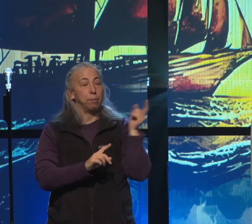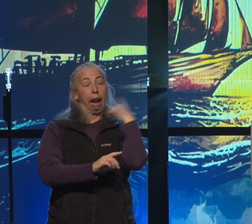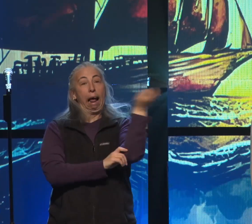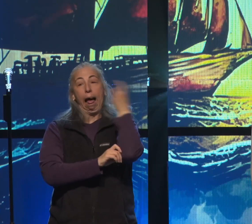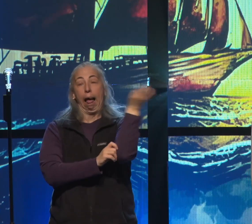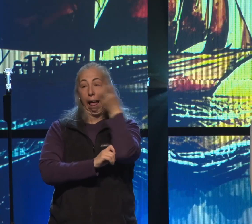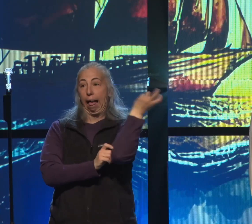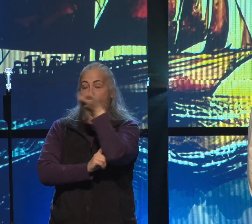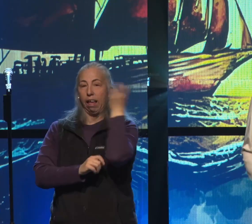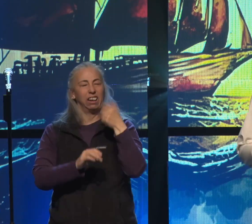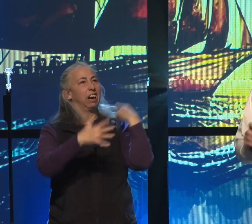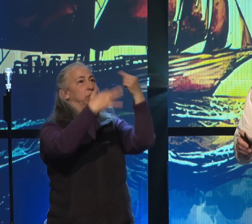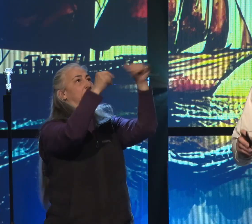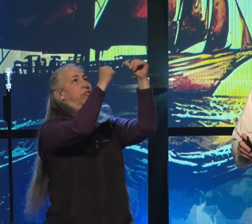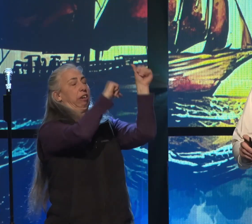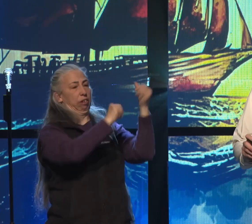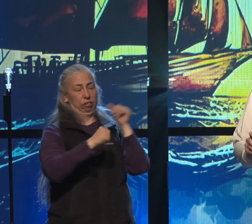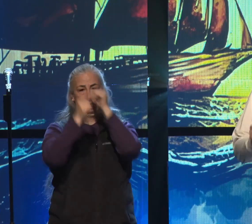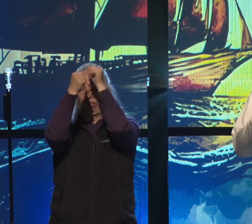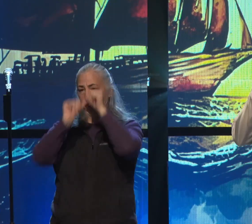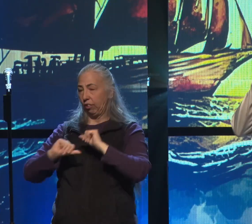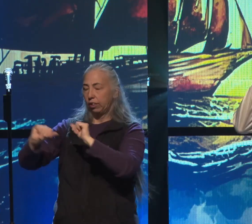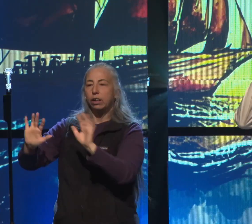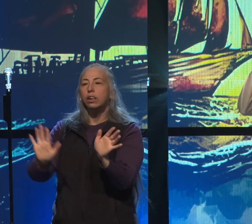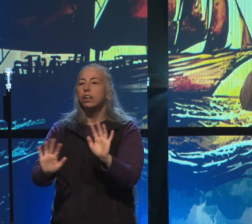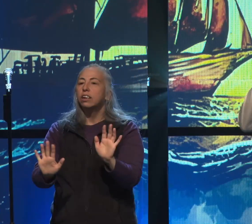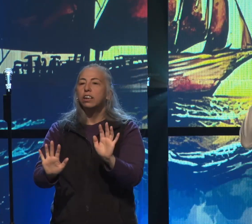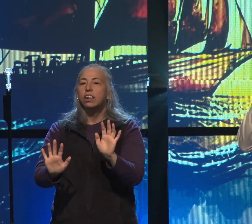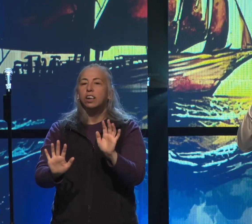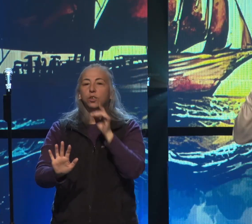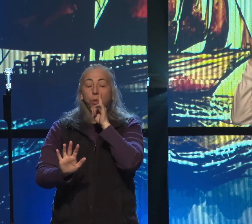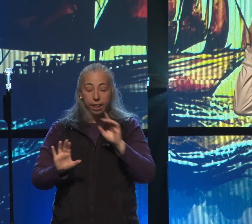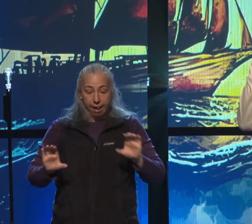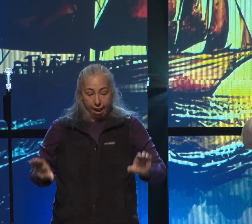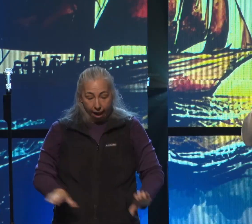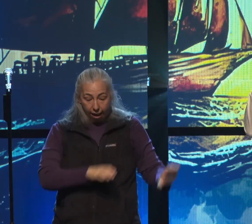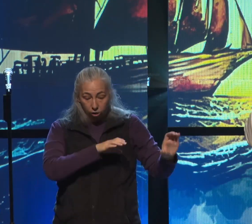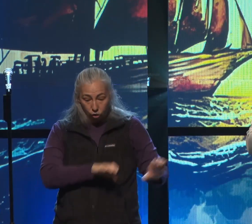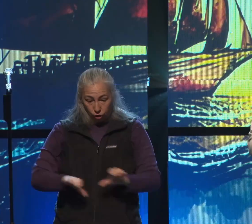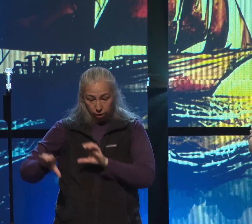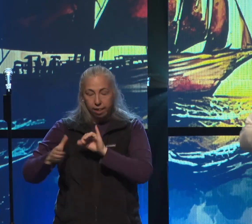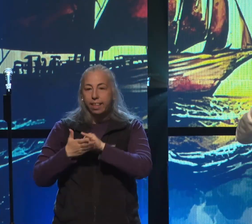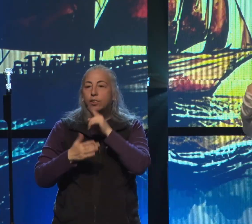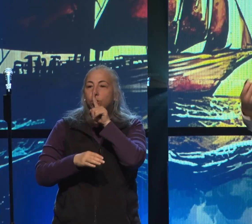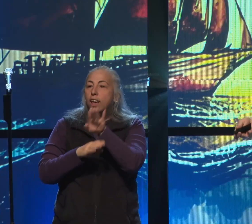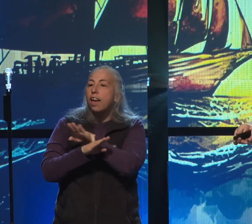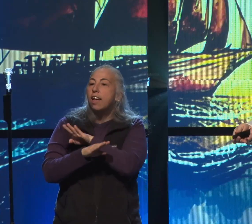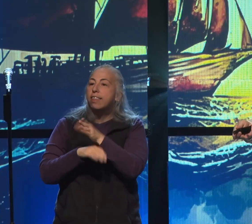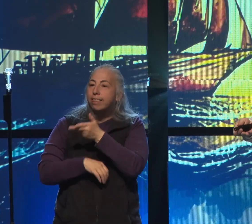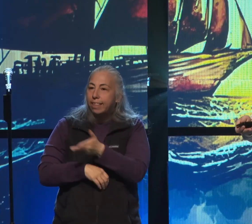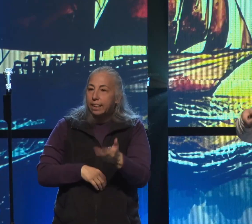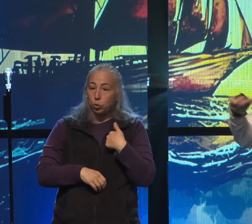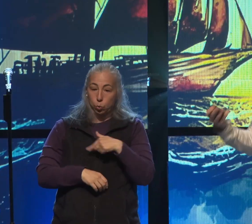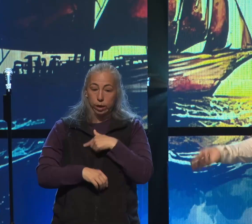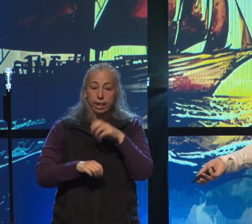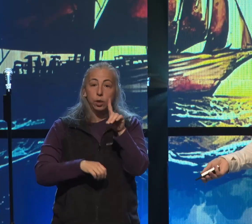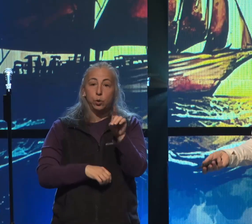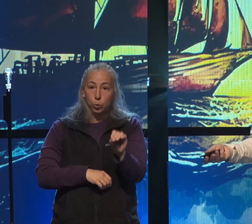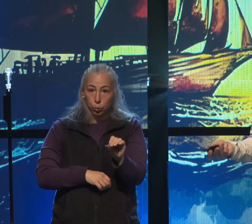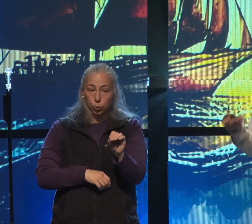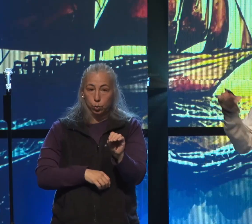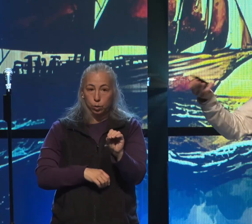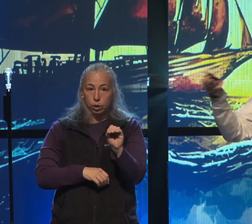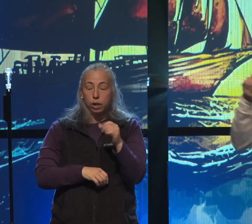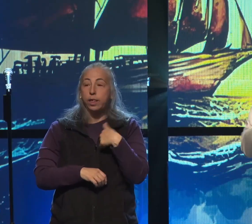to work, right? We don't want to do that, right? So action is this idea of the actual things that we do, that we can